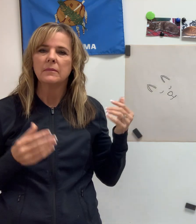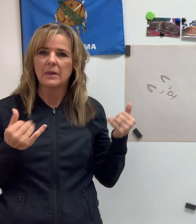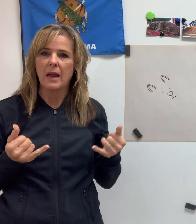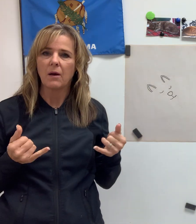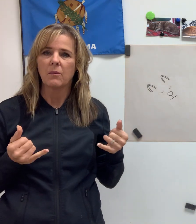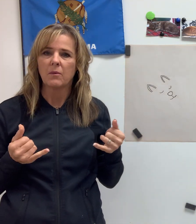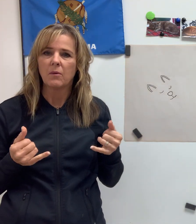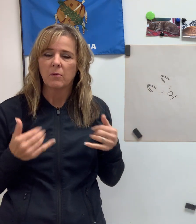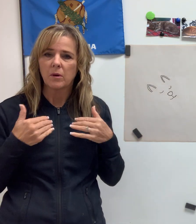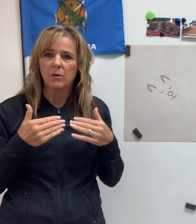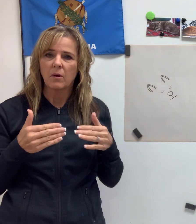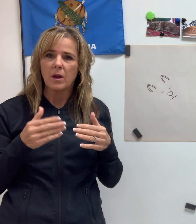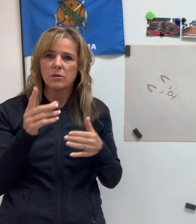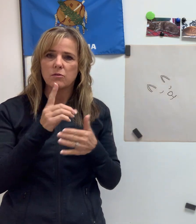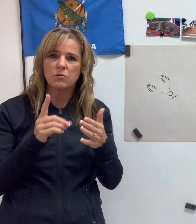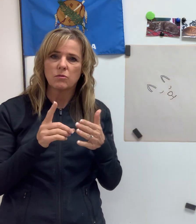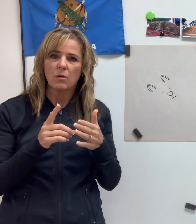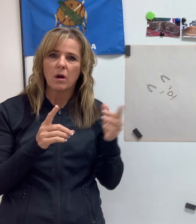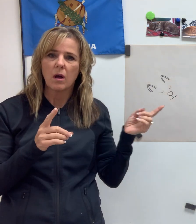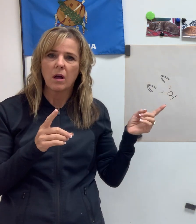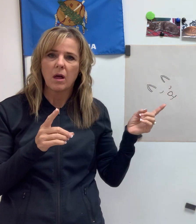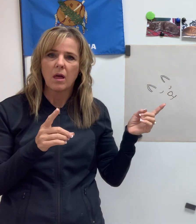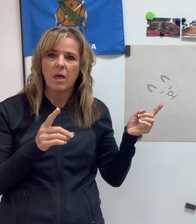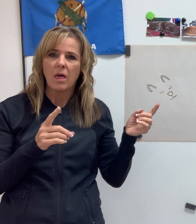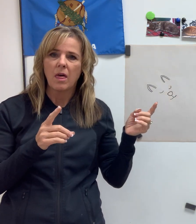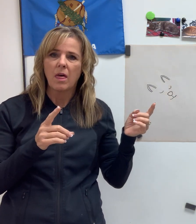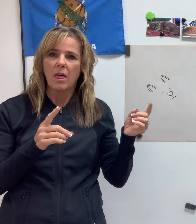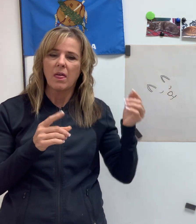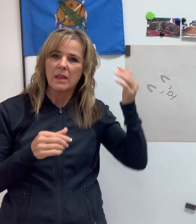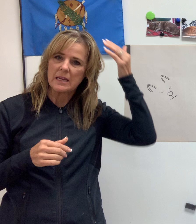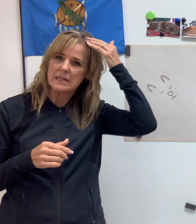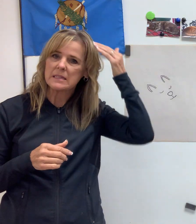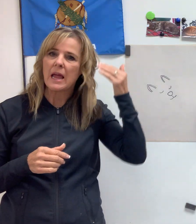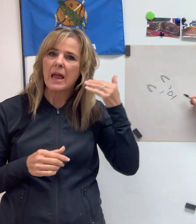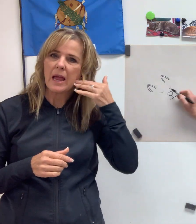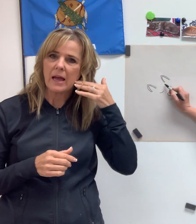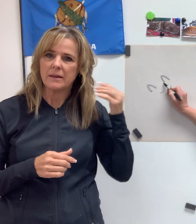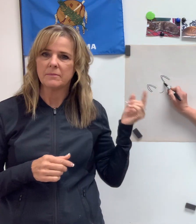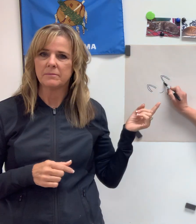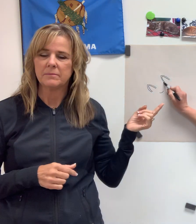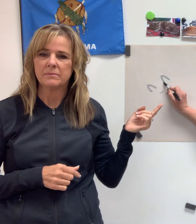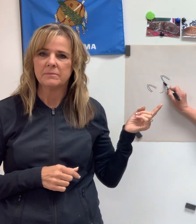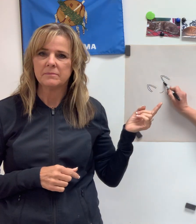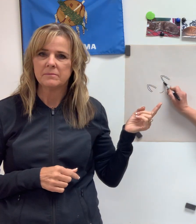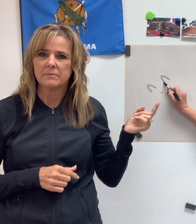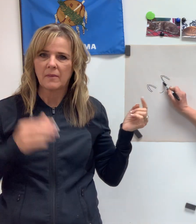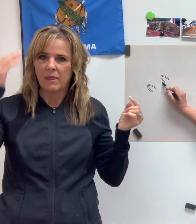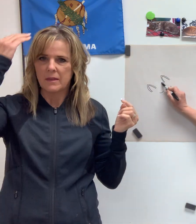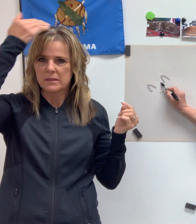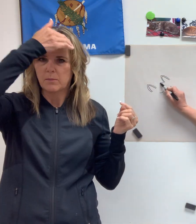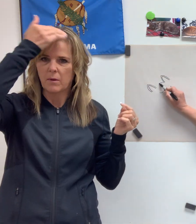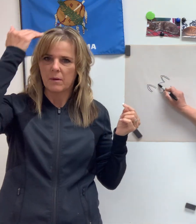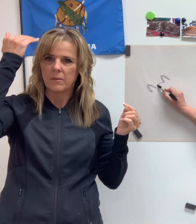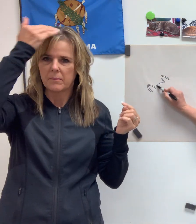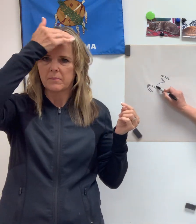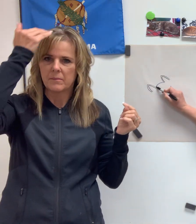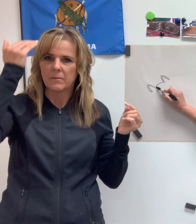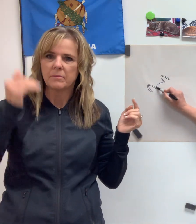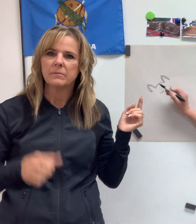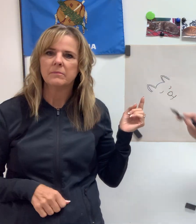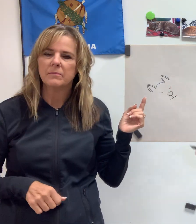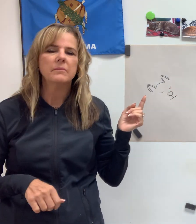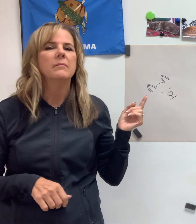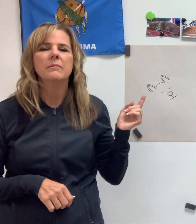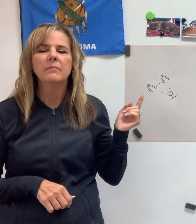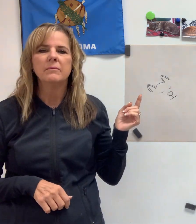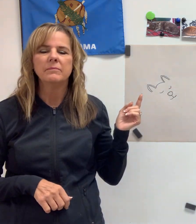Now, we are going to go ahead and draw the curve line for the top of his head. So in between the ears, I'm going to make a curve line to show the